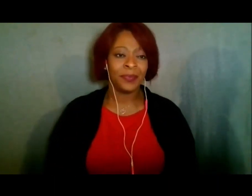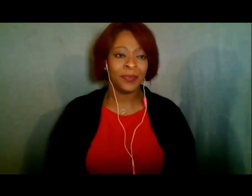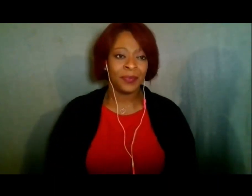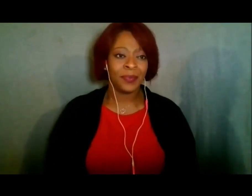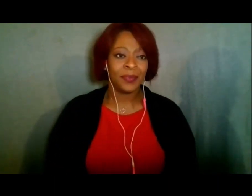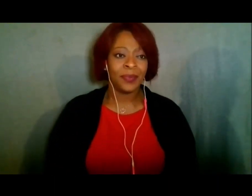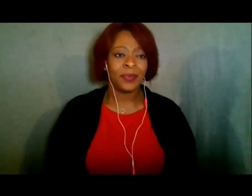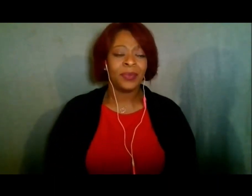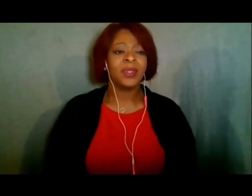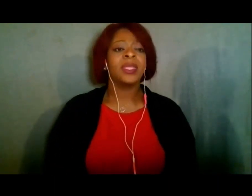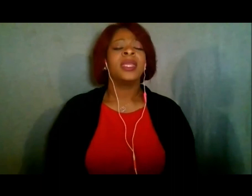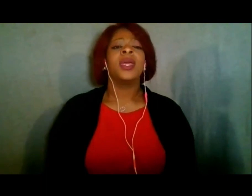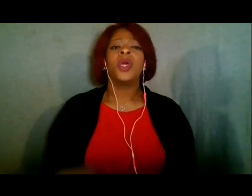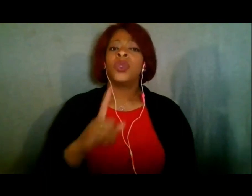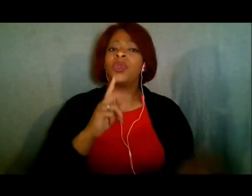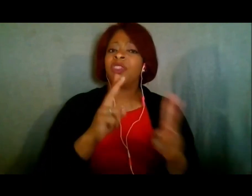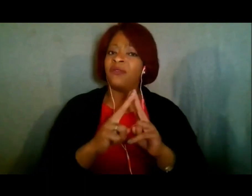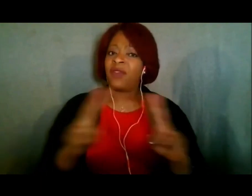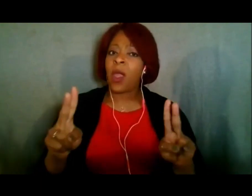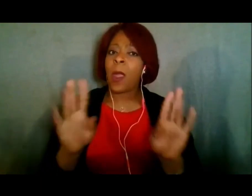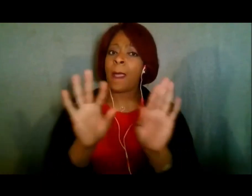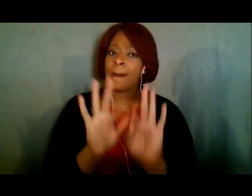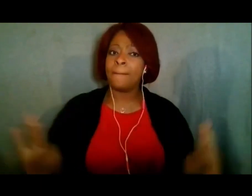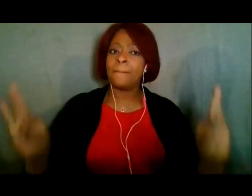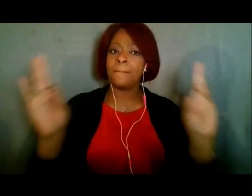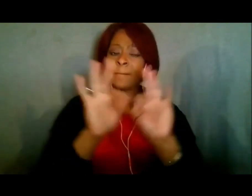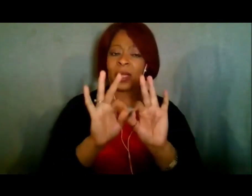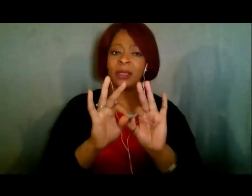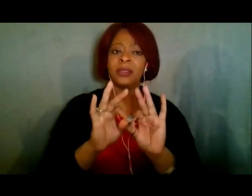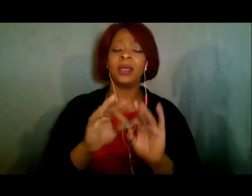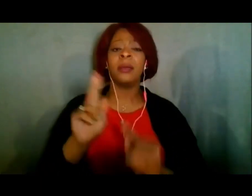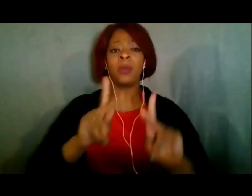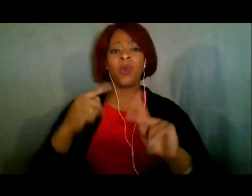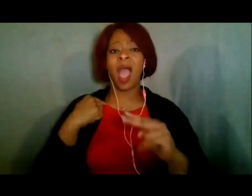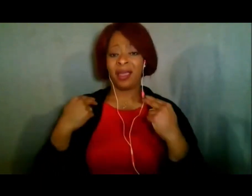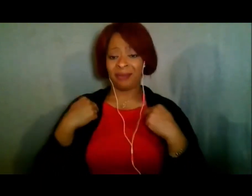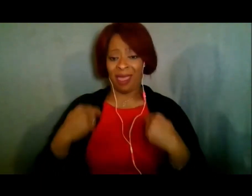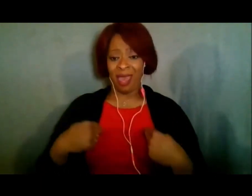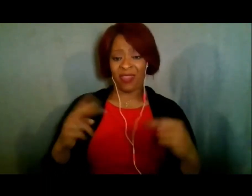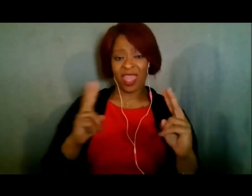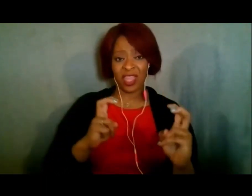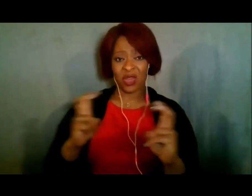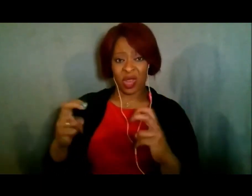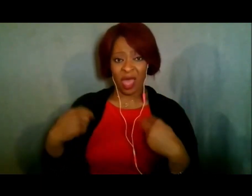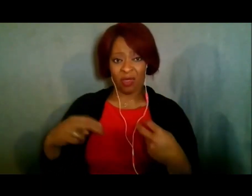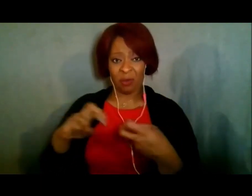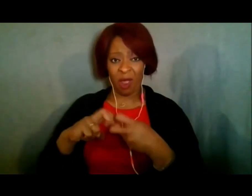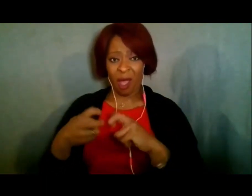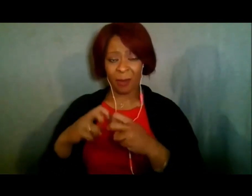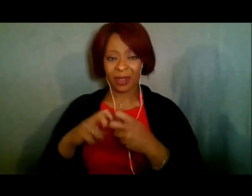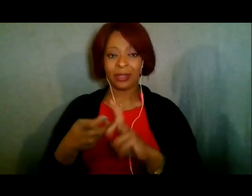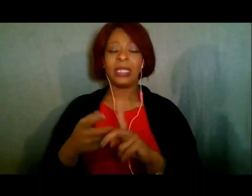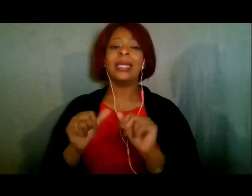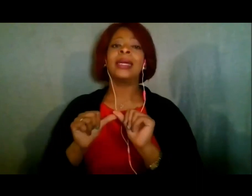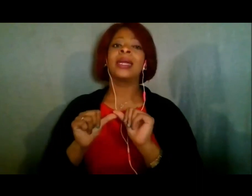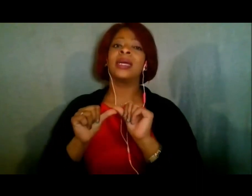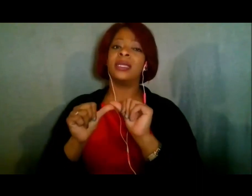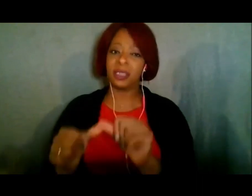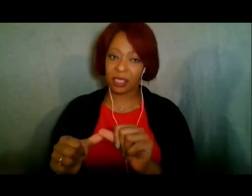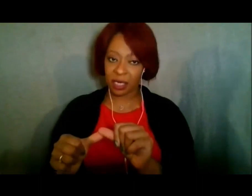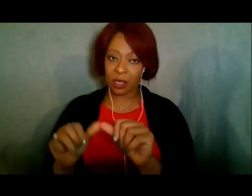So it's incredibly important for people with lots of health problems to continue to wear